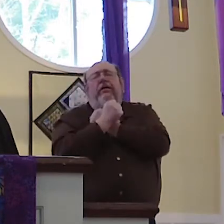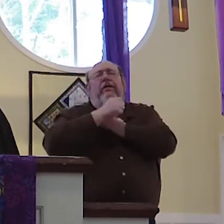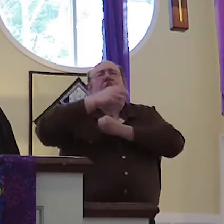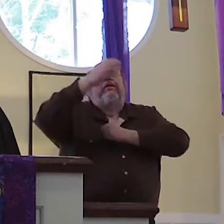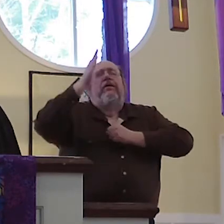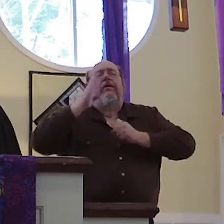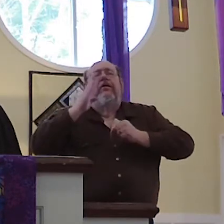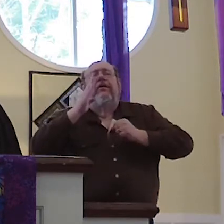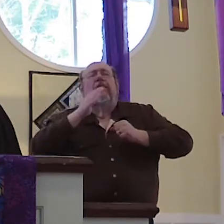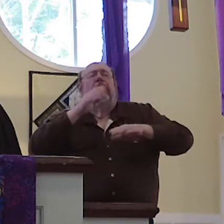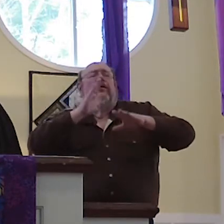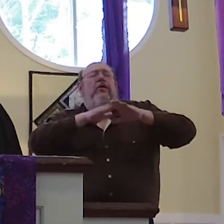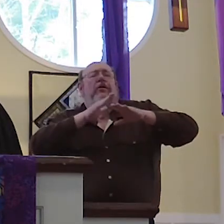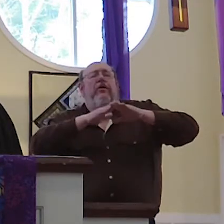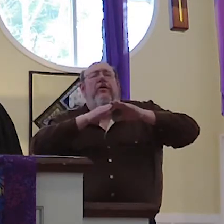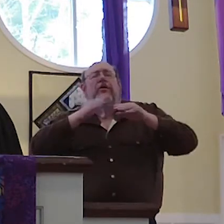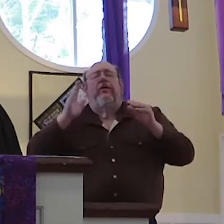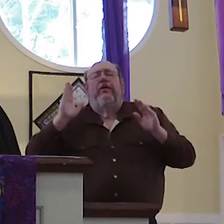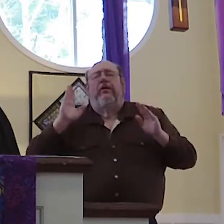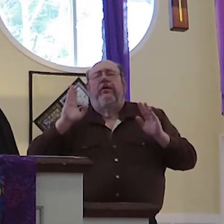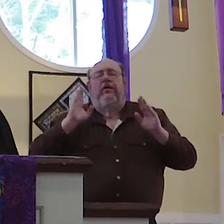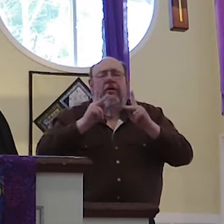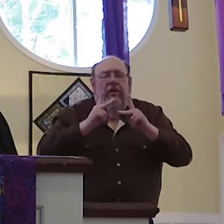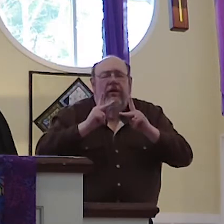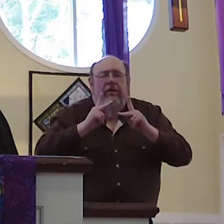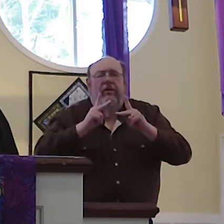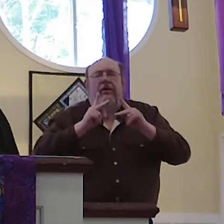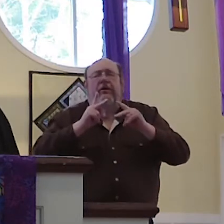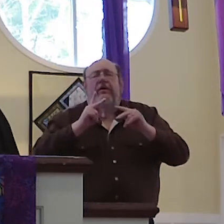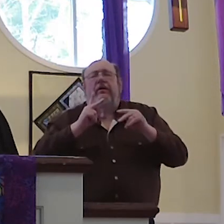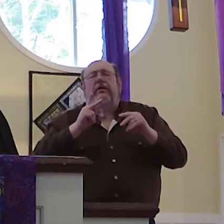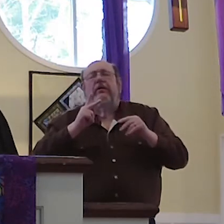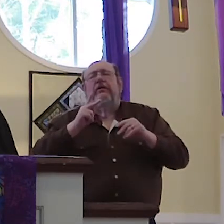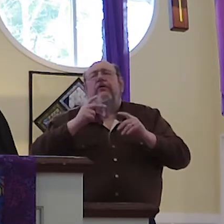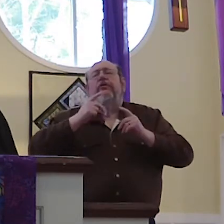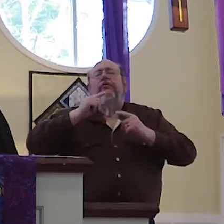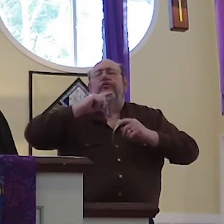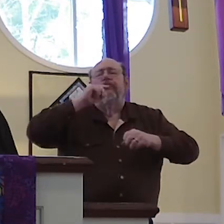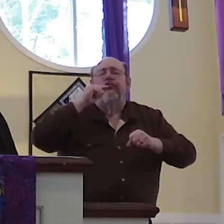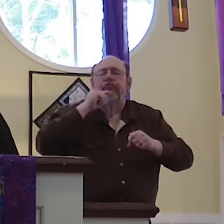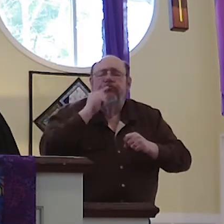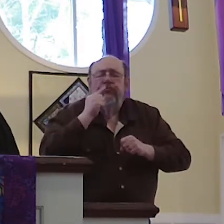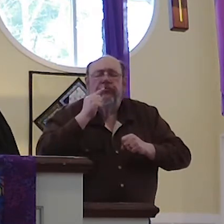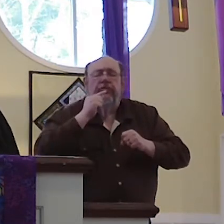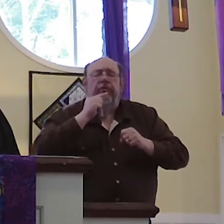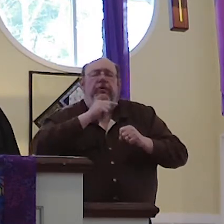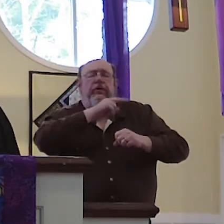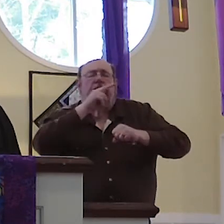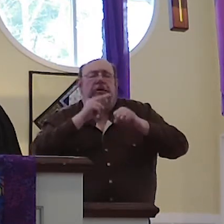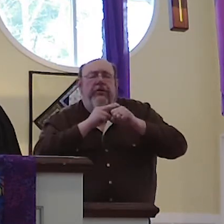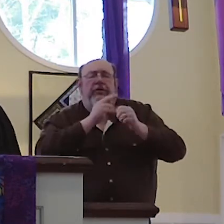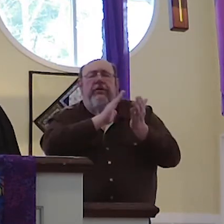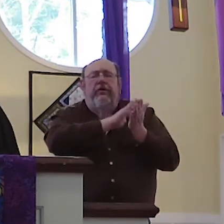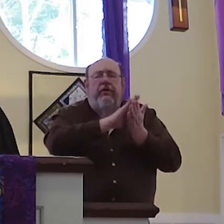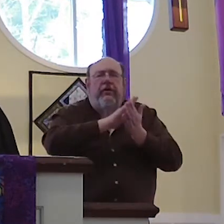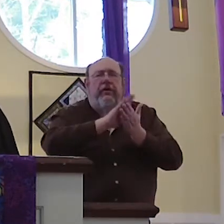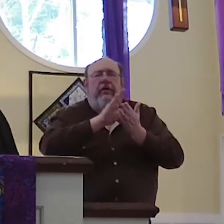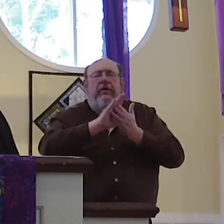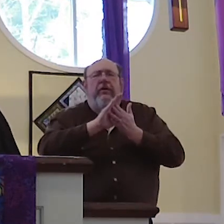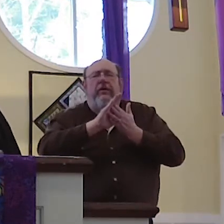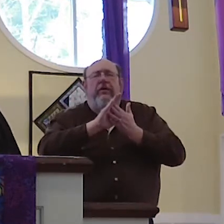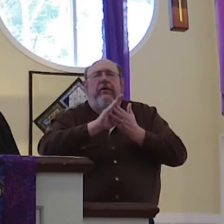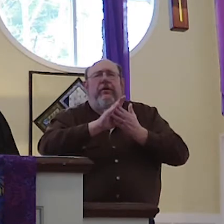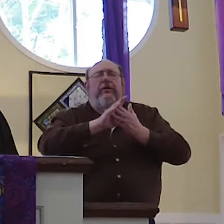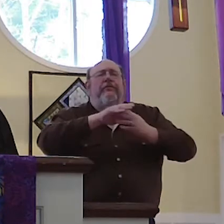back together again, showing us the true nature of forgiveness. God does not keep score of our